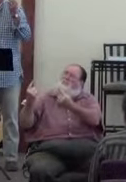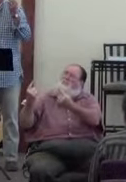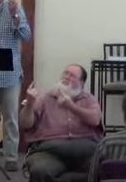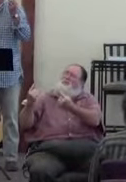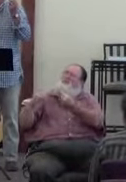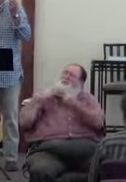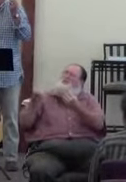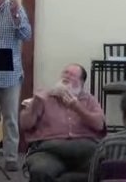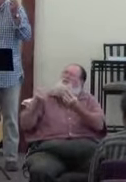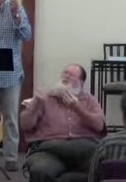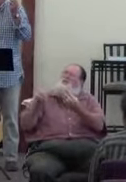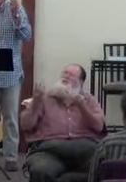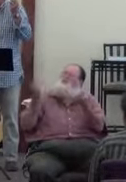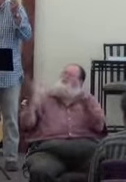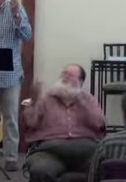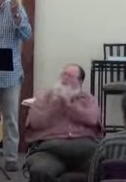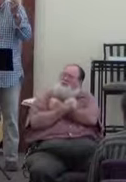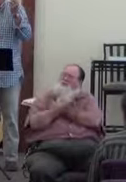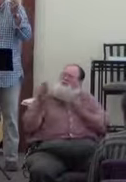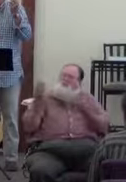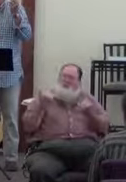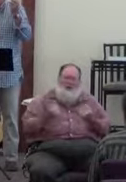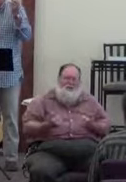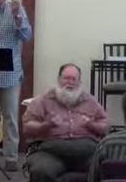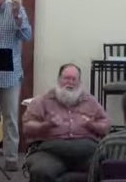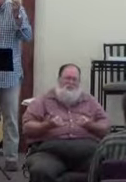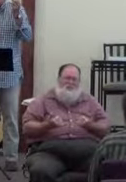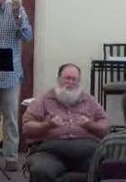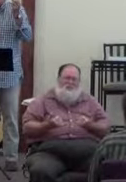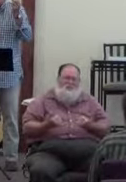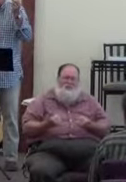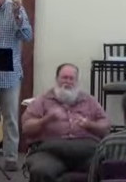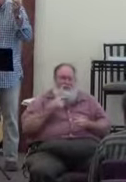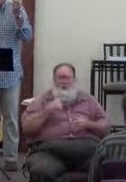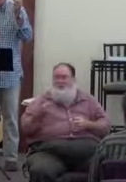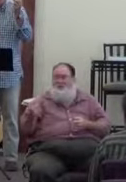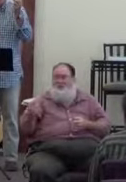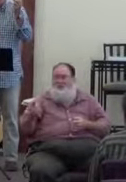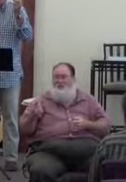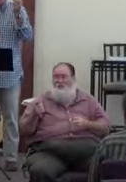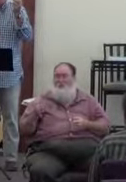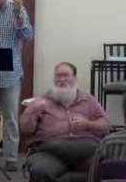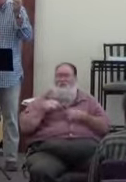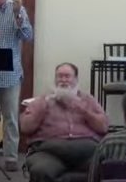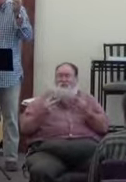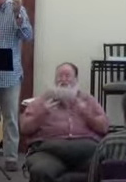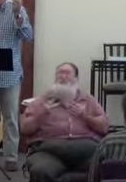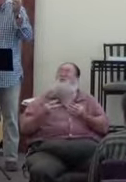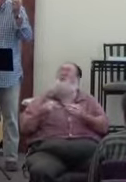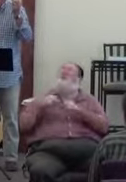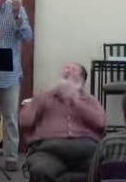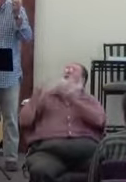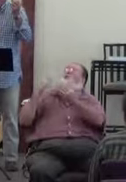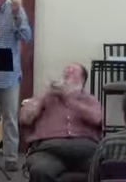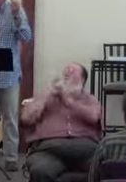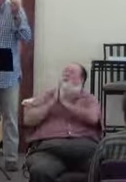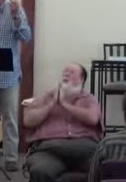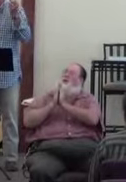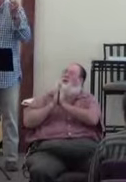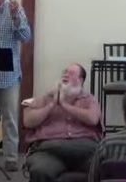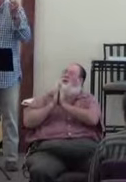Tell him how much you love him right now. It says they all raised their voices and prayed. How powerful